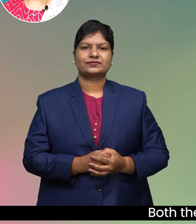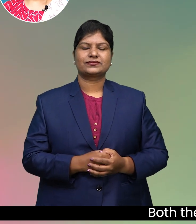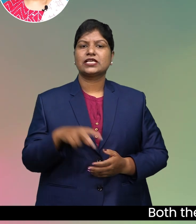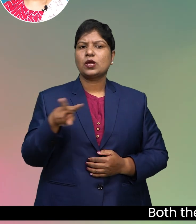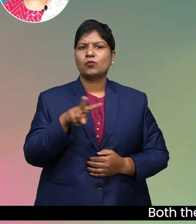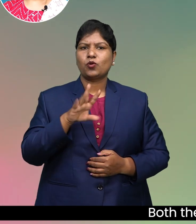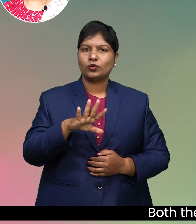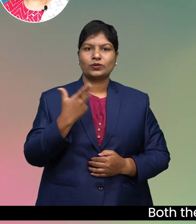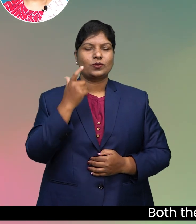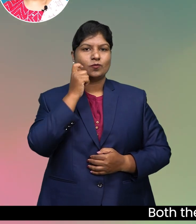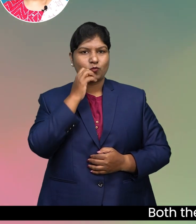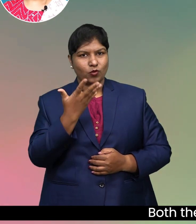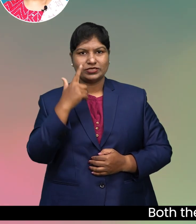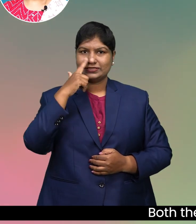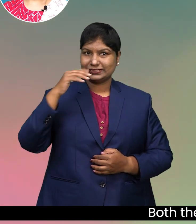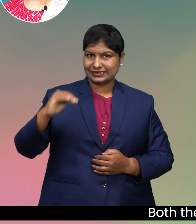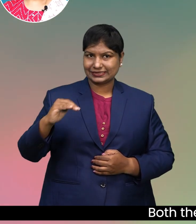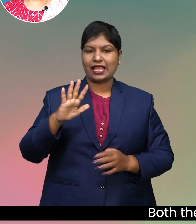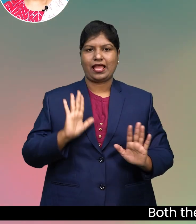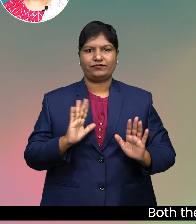Both the boys and girls have